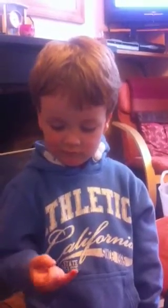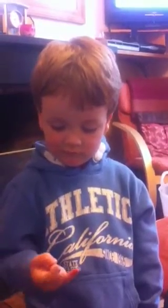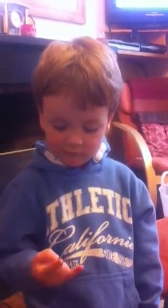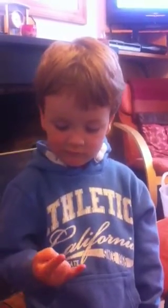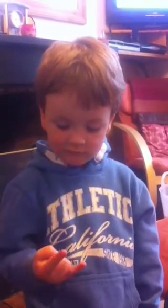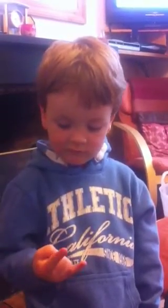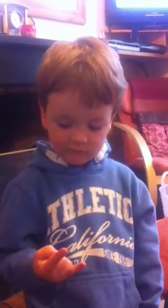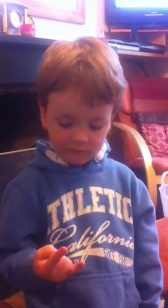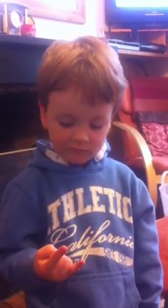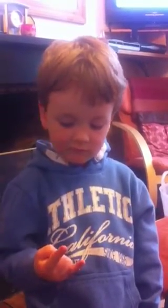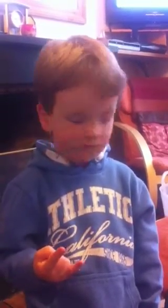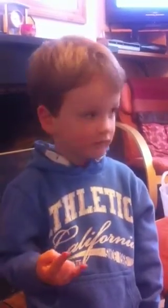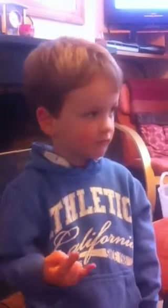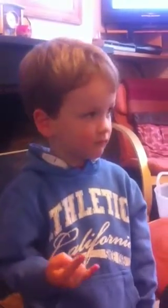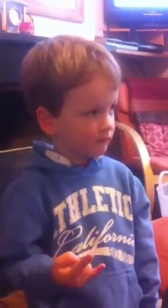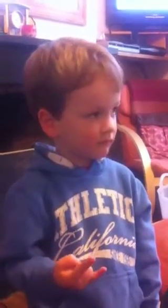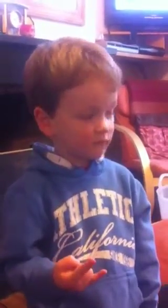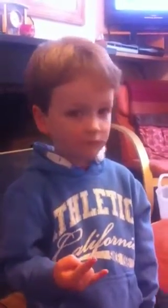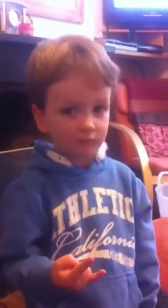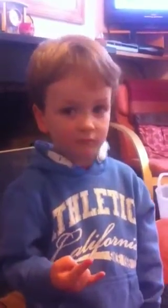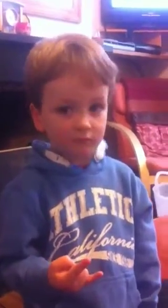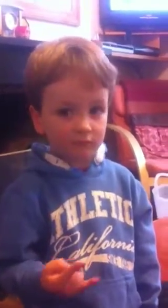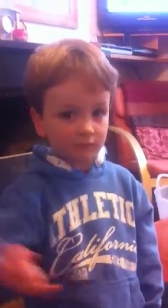Jane? Oh, yeah. That's aeroplane.